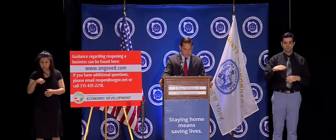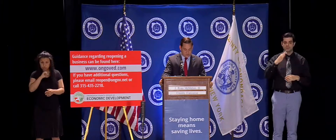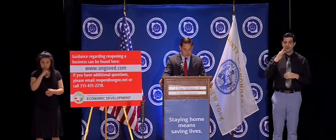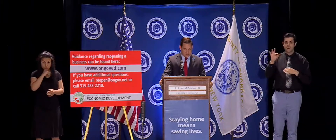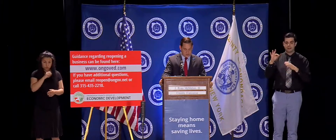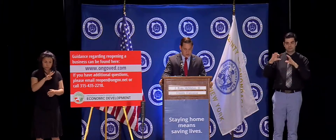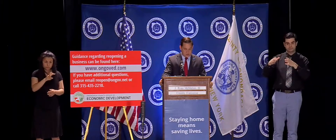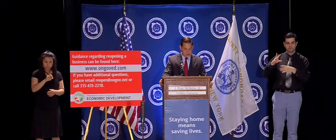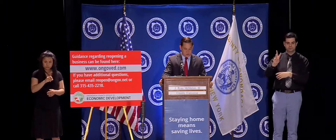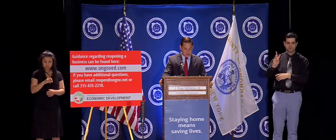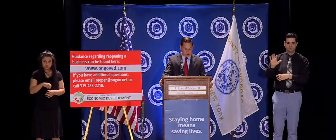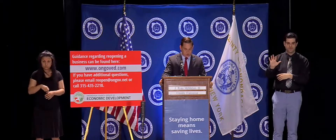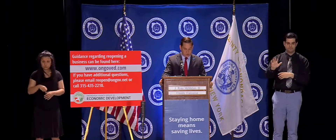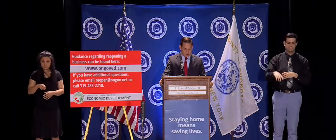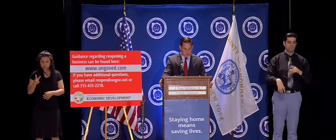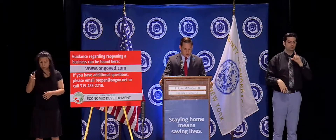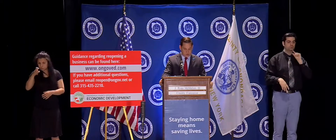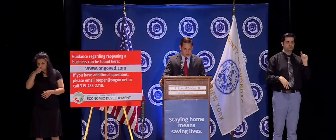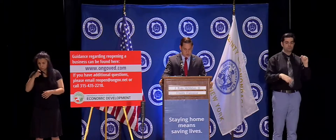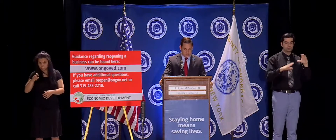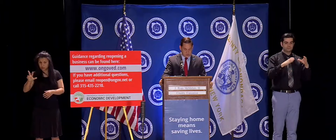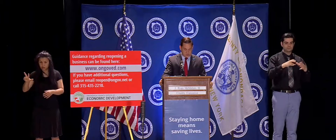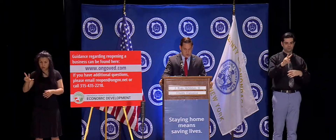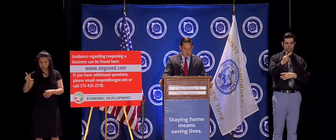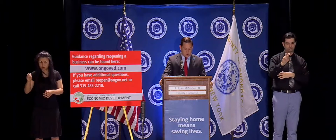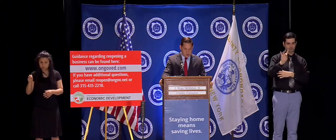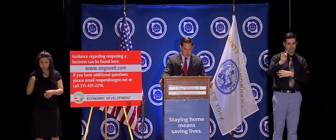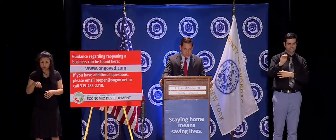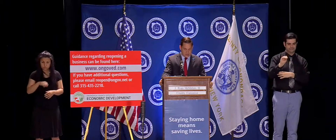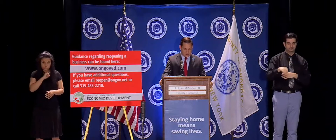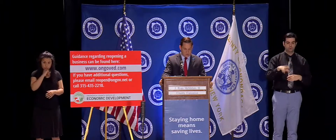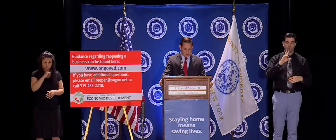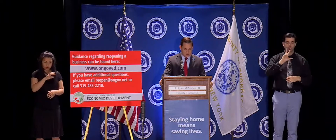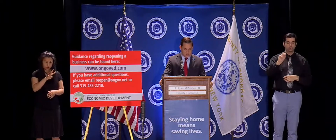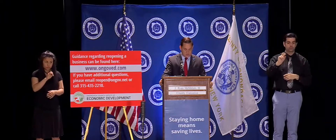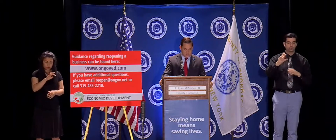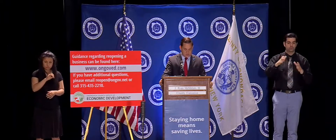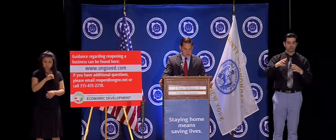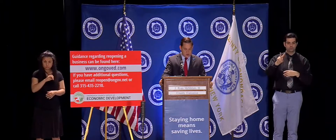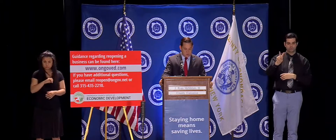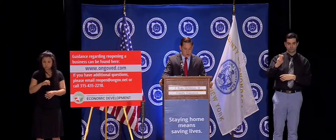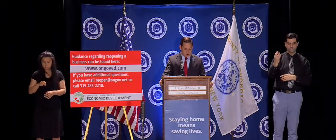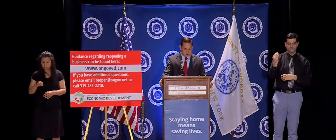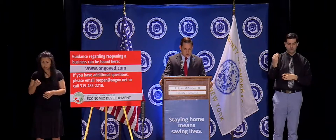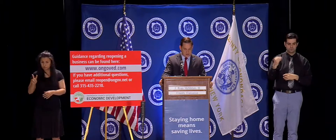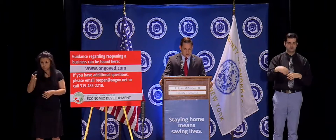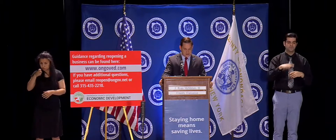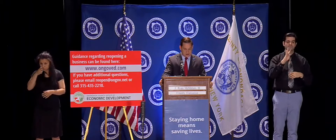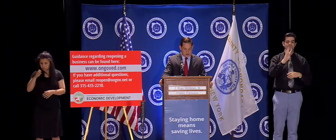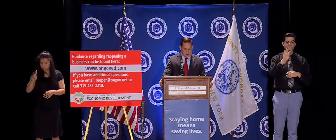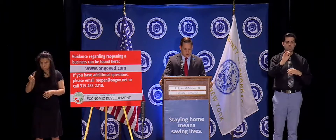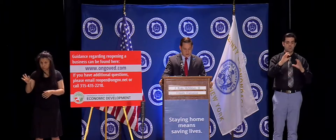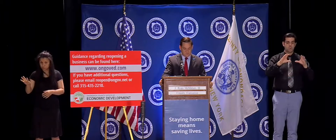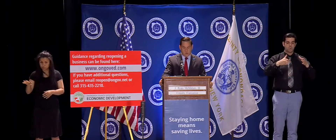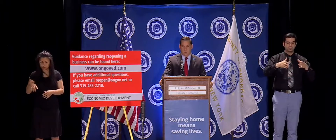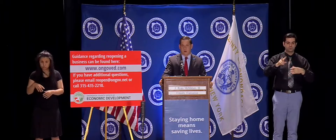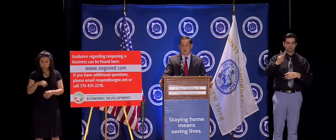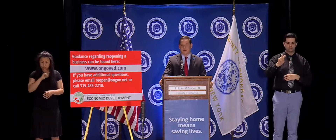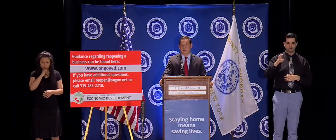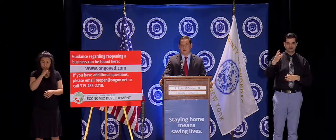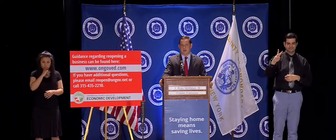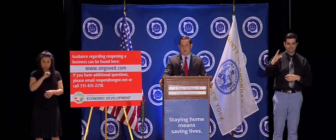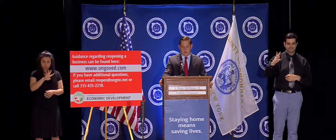in their 50s, 233 in their 60s, 182 in their 70s, 176 in their 80s,